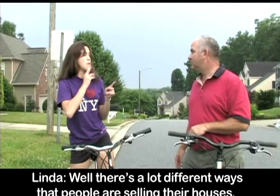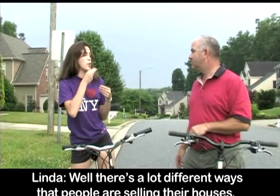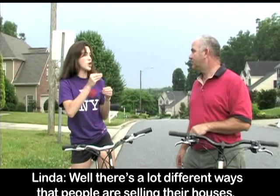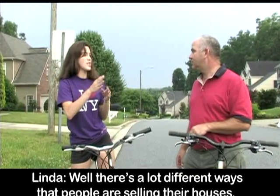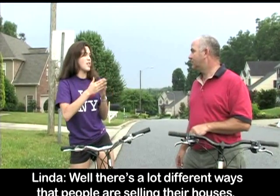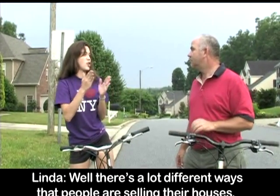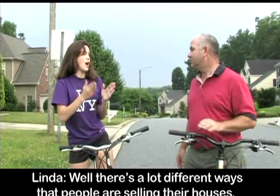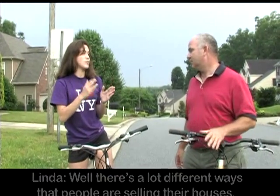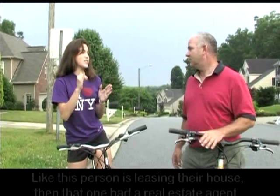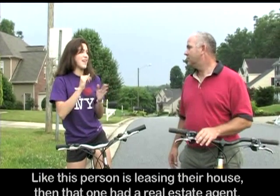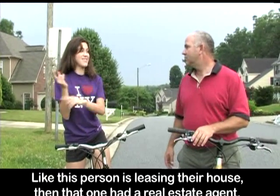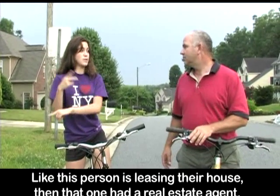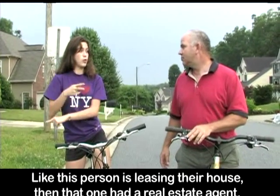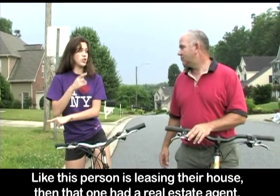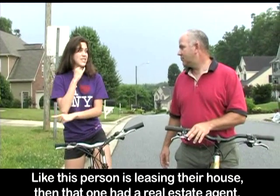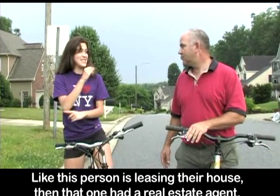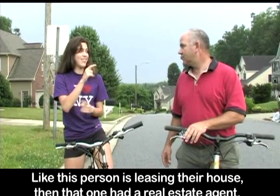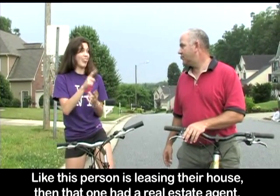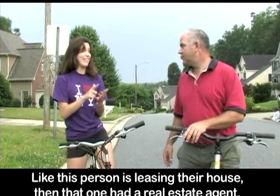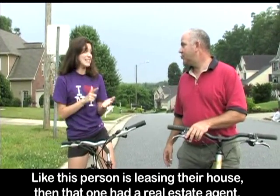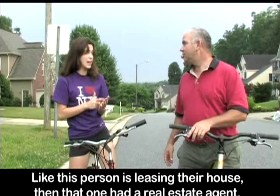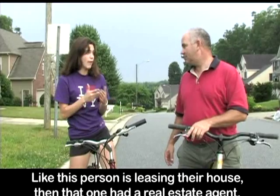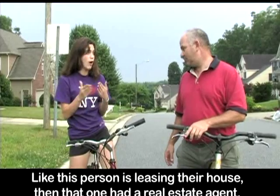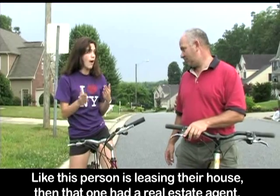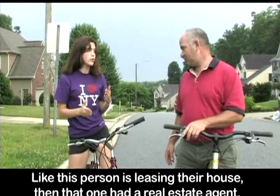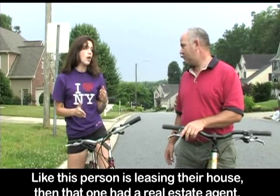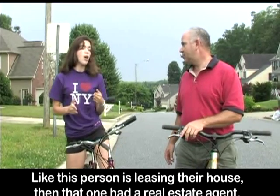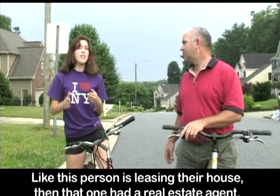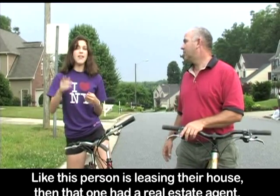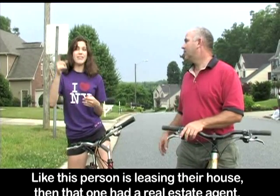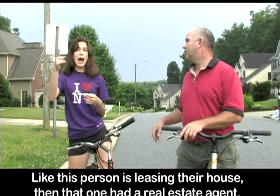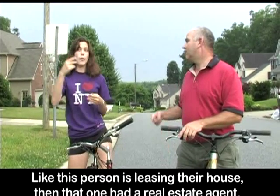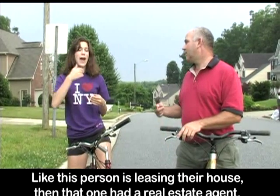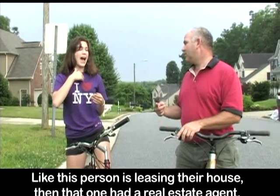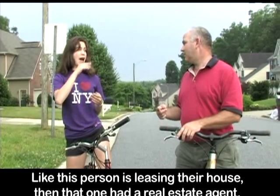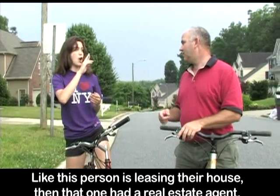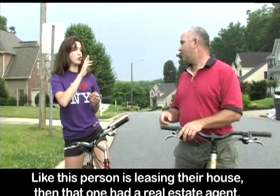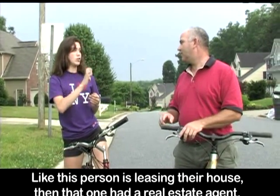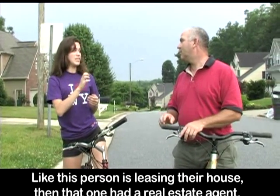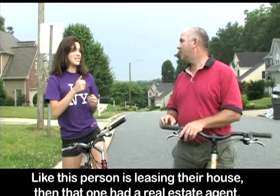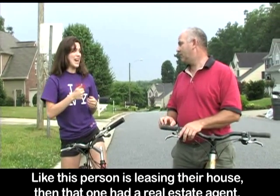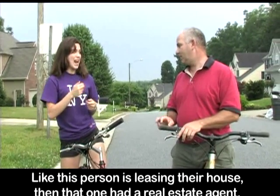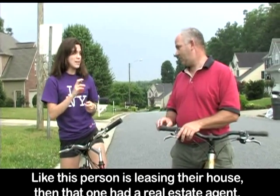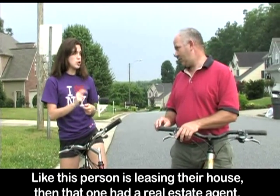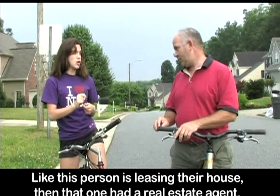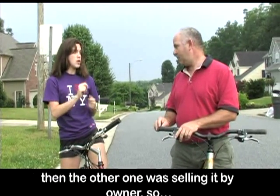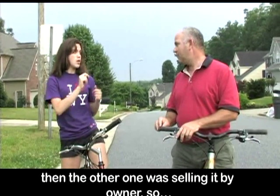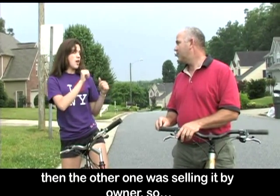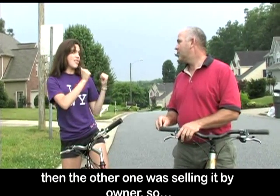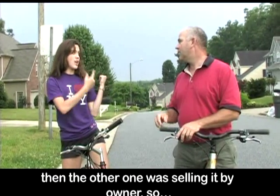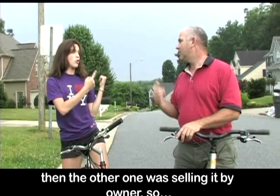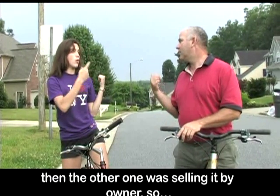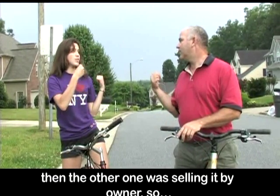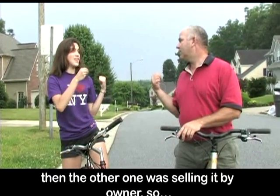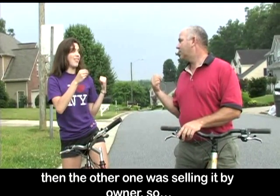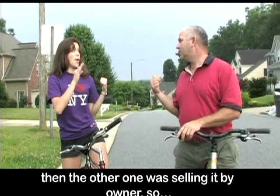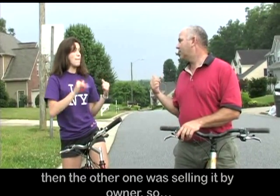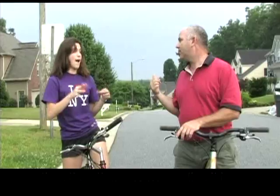people are selling their houses. Like, this person is leasing their house. Then that one had a real estate agent. Then the other one was selling it by